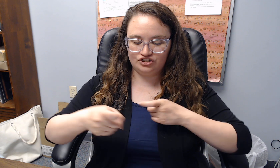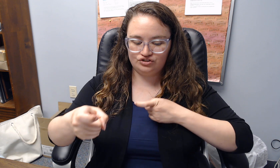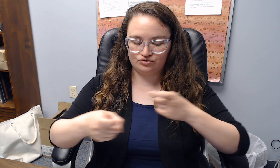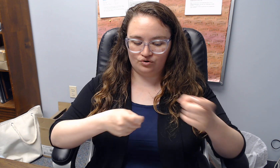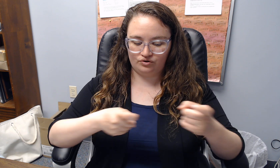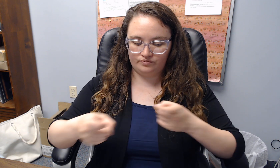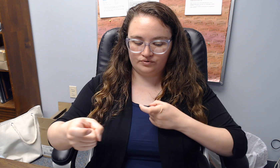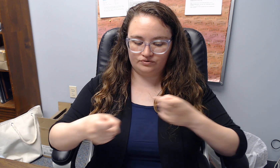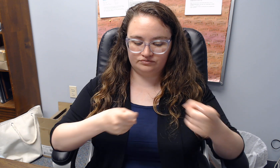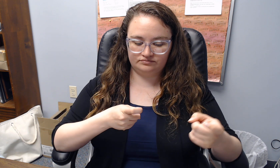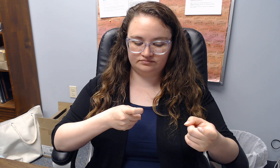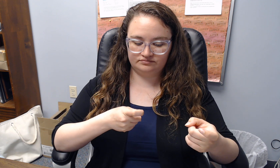uncontrollable.